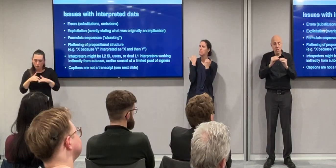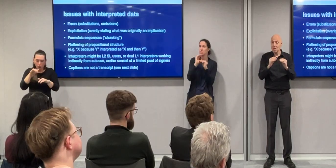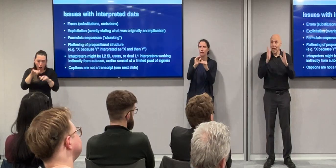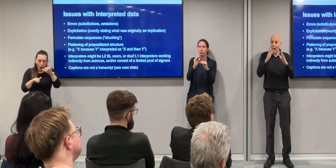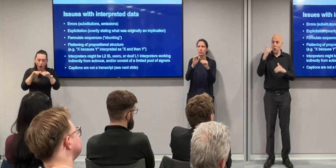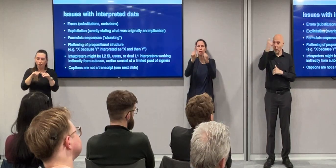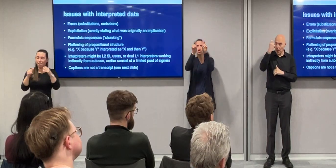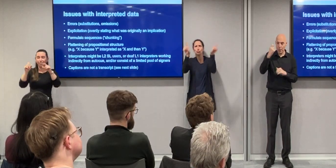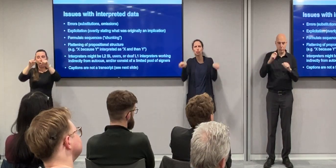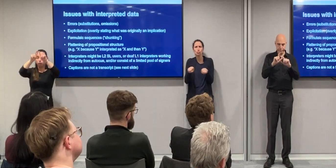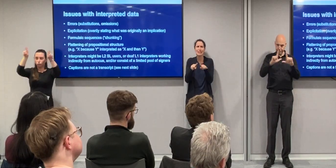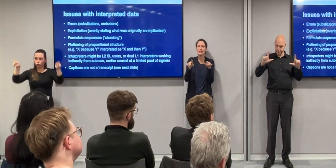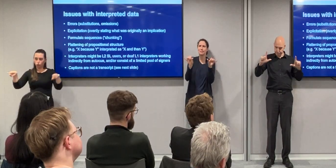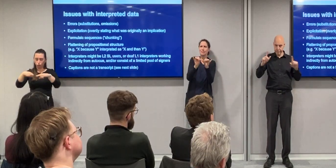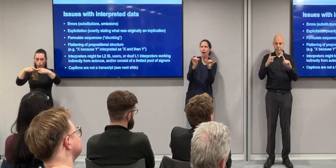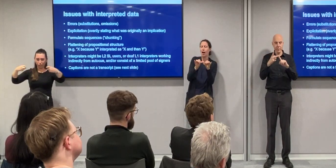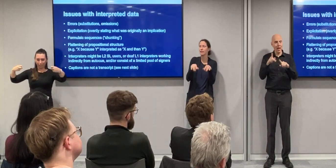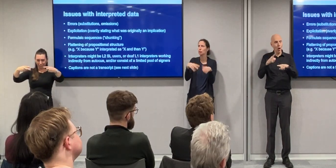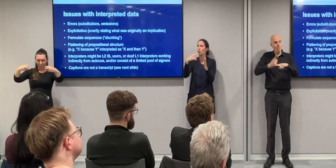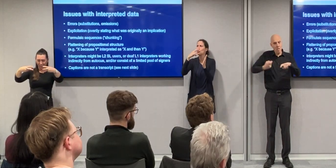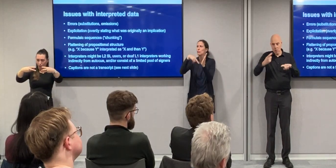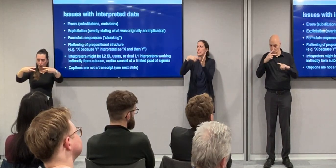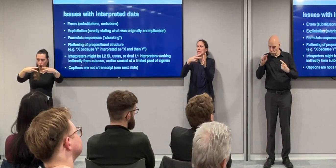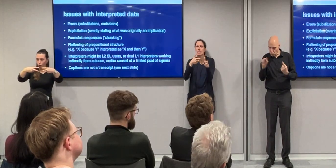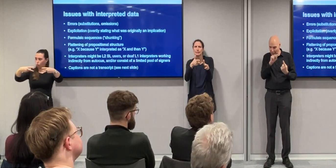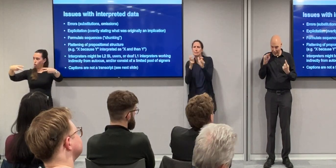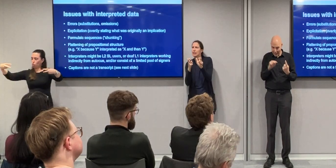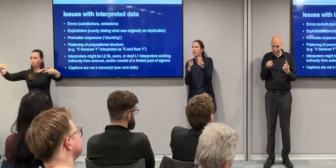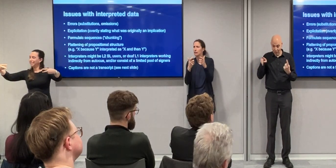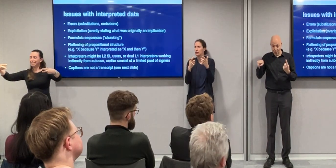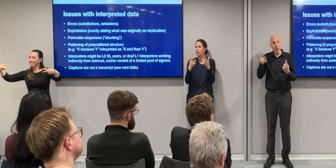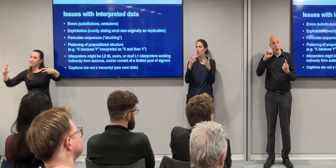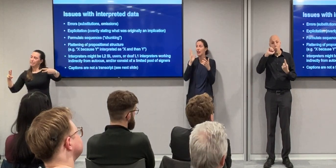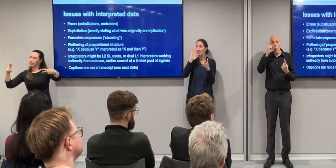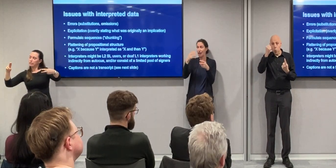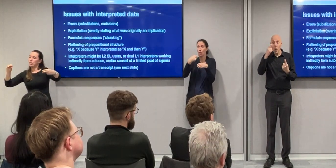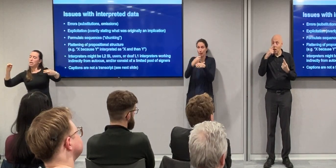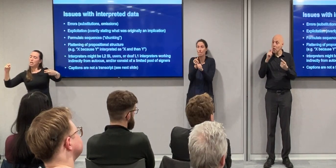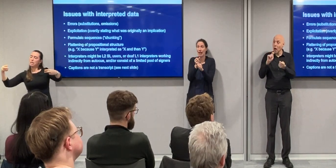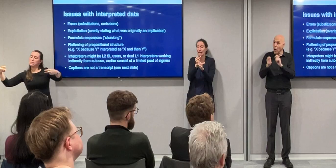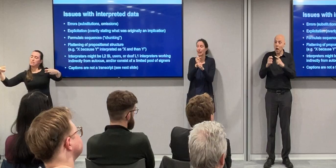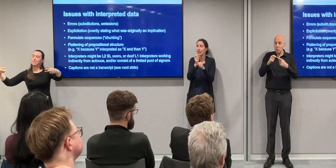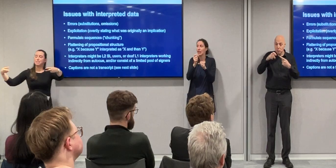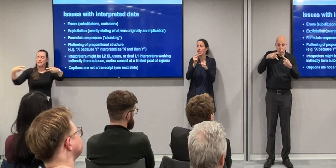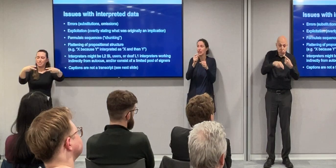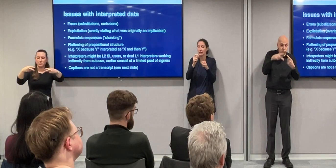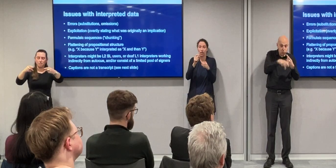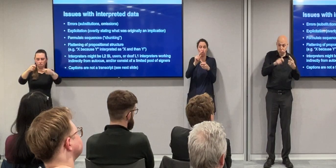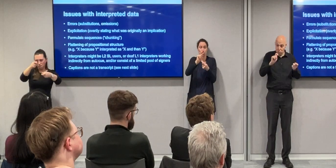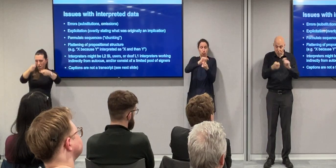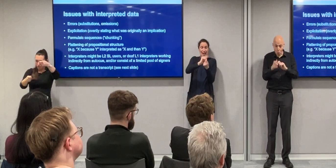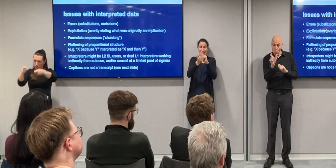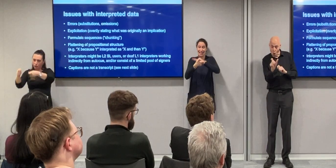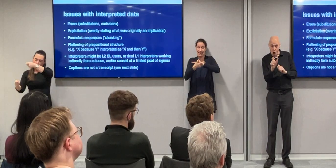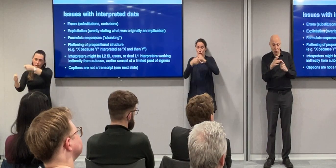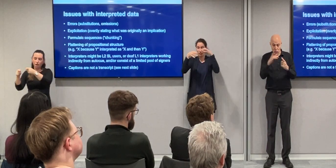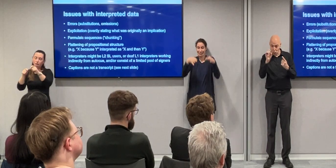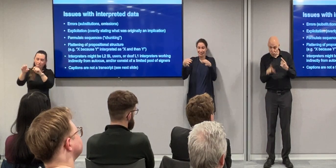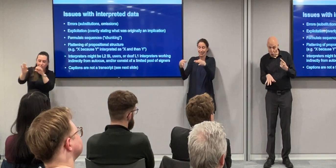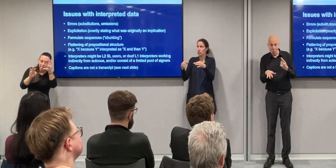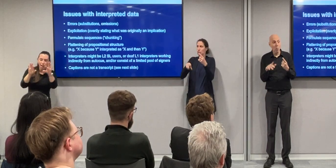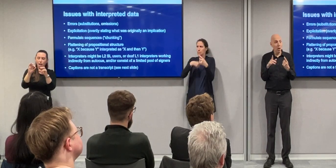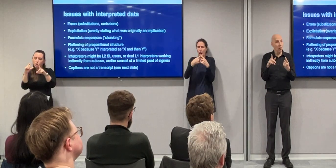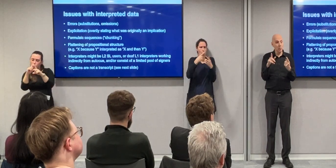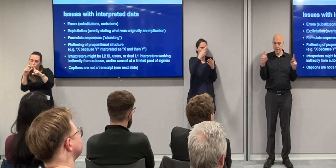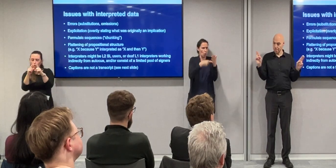screen, average reading speed, all those kinds of issues. They will make principled translation decisions about what to keep and what to